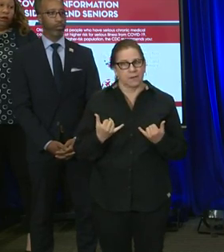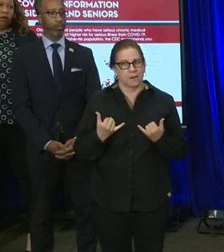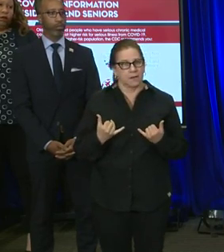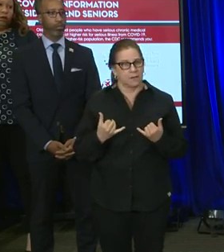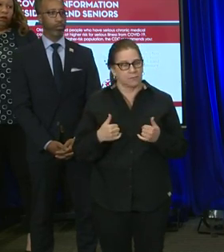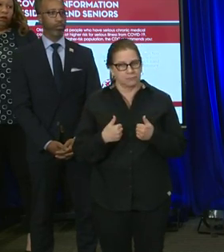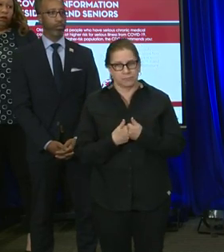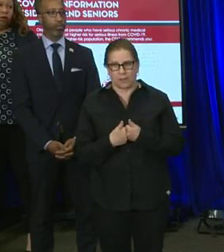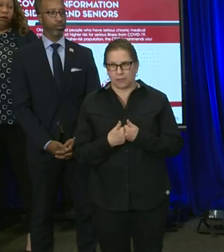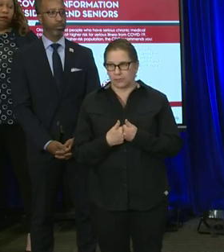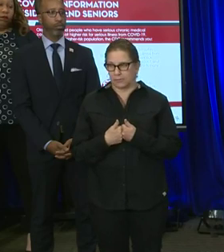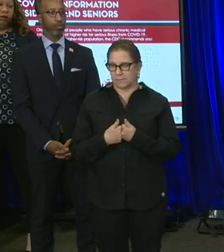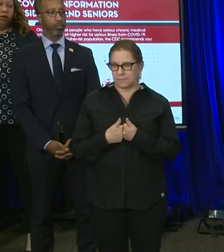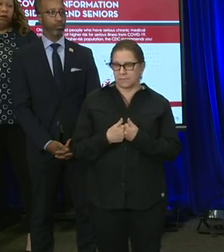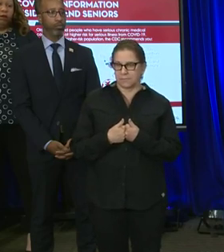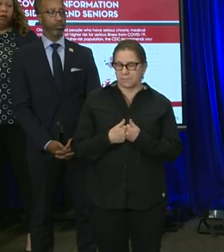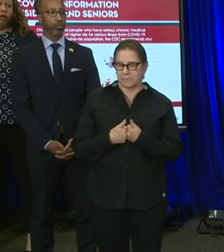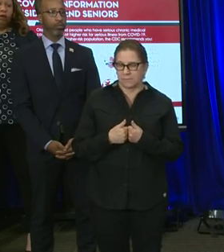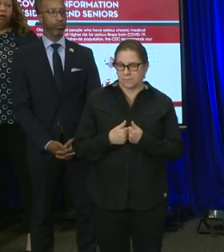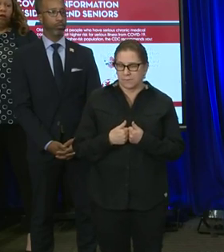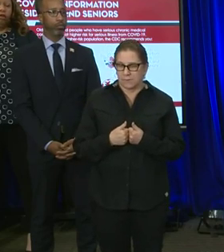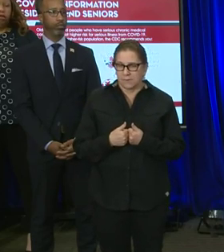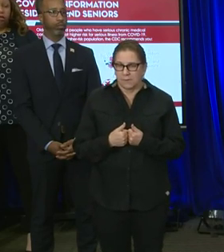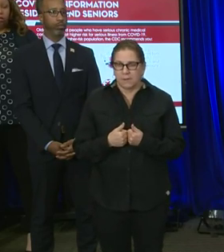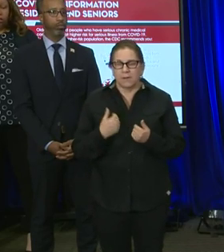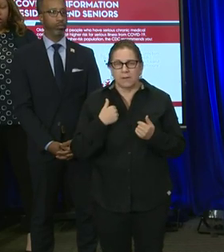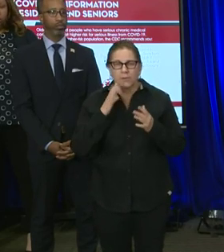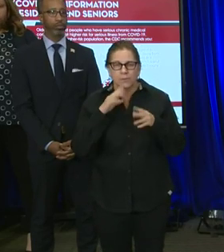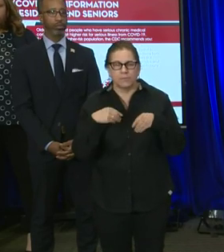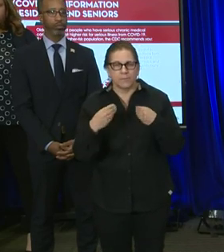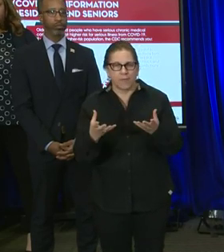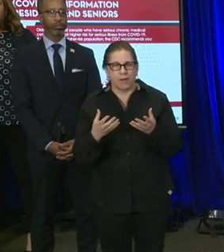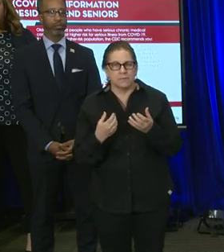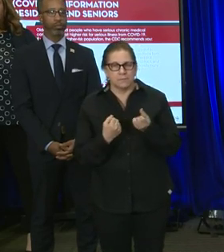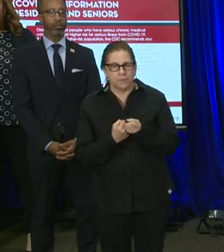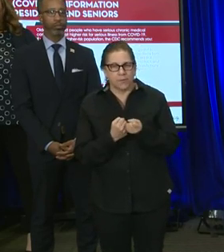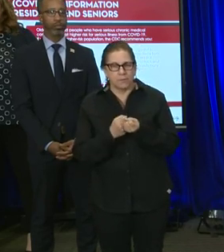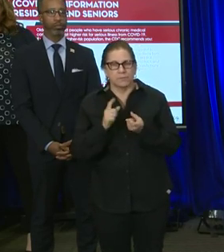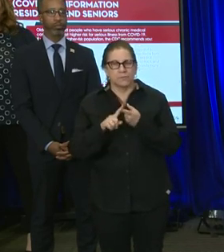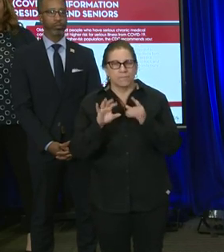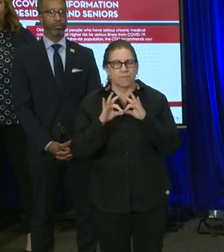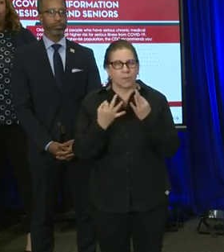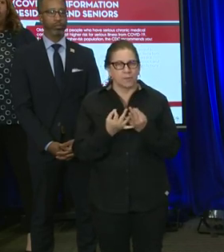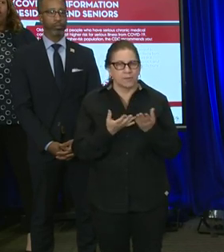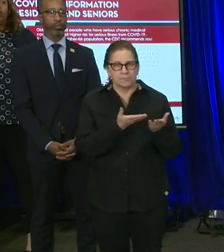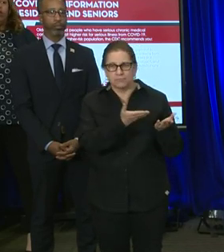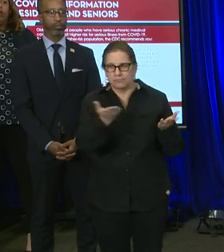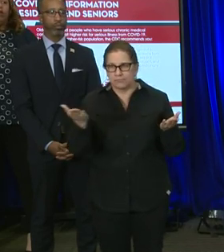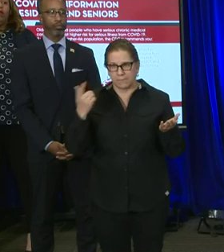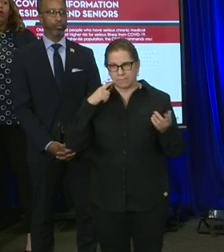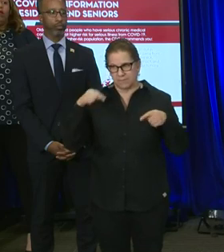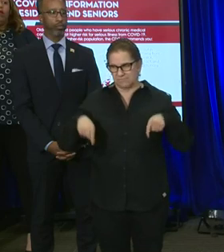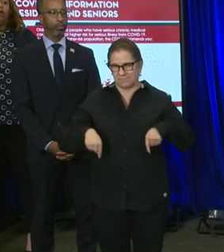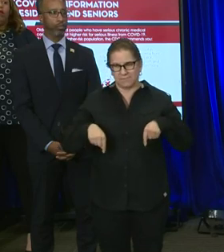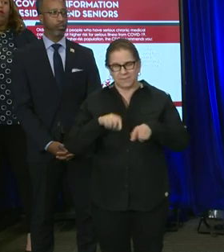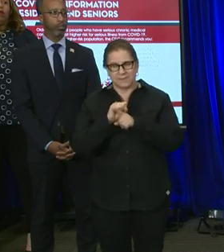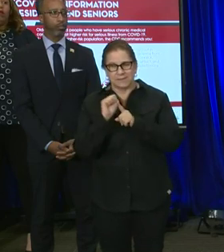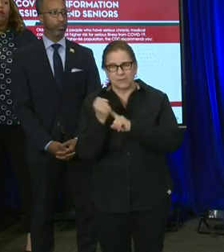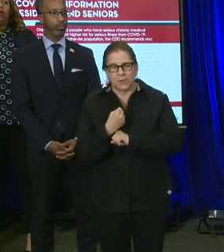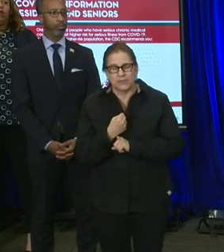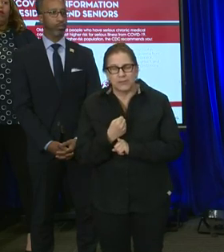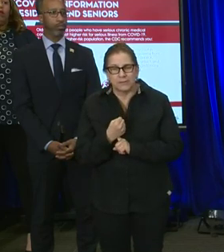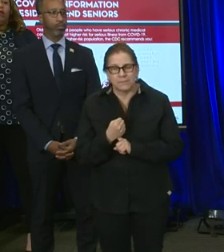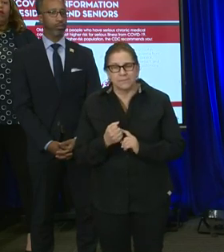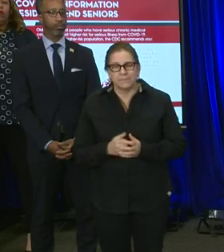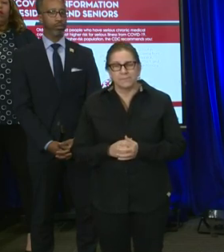and we will continue to offer supports to families as we work through this. The CEO of Friendship Public Charter Schools, Pat Brantley, is here with us